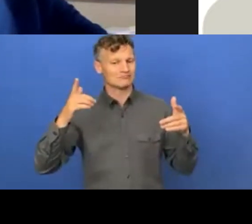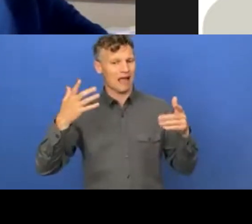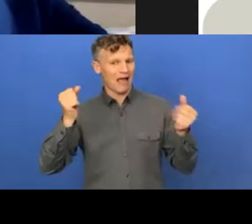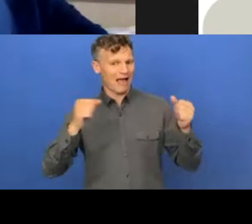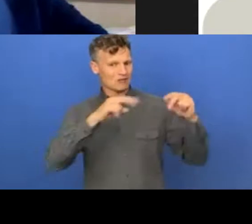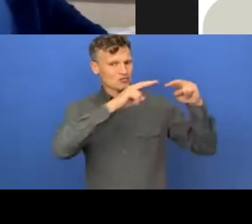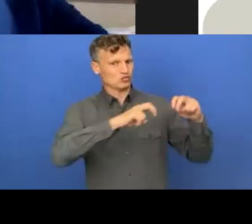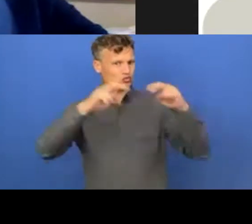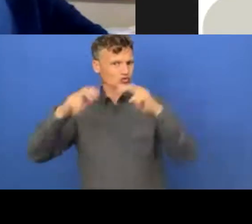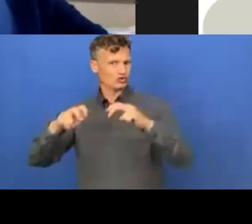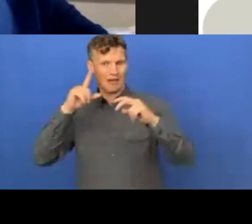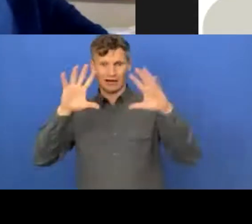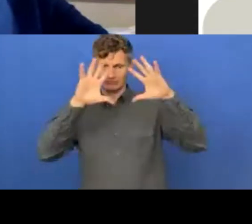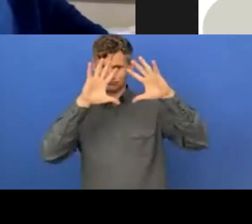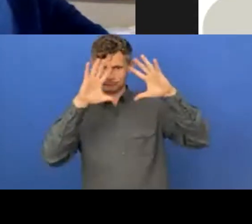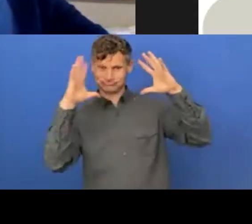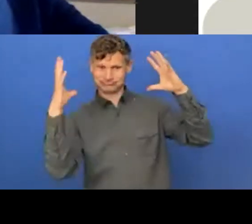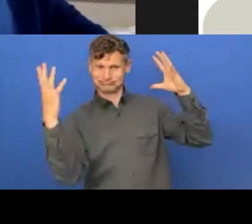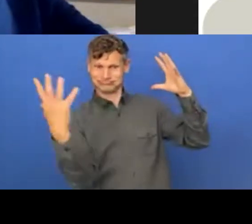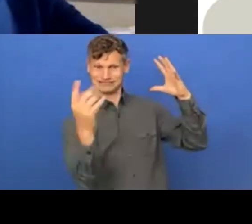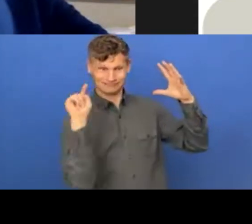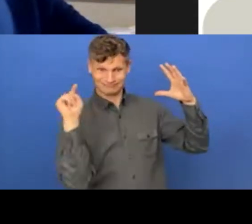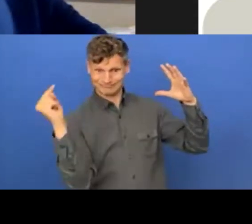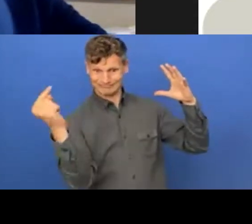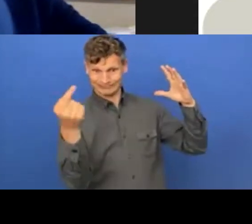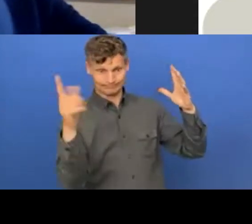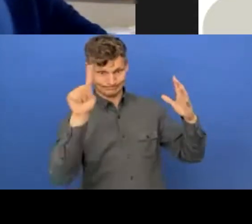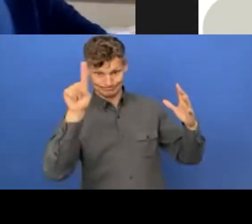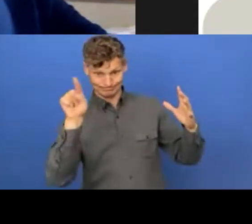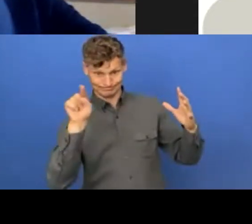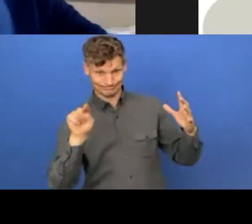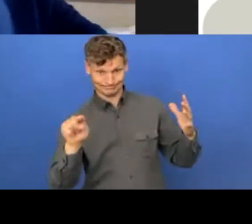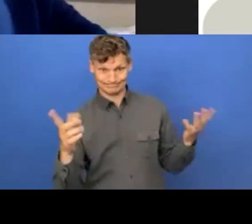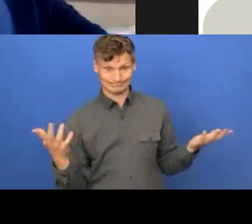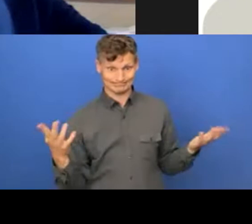And it's youth with disabilities as experts by experience and as